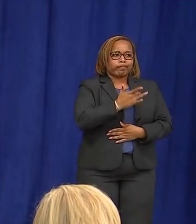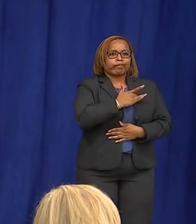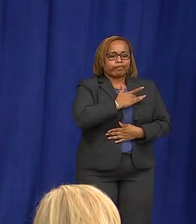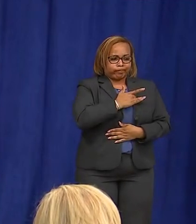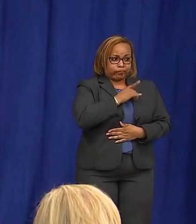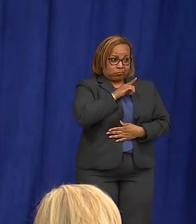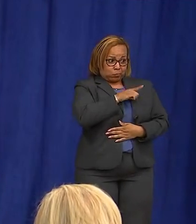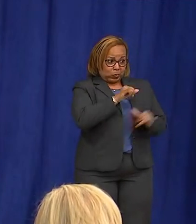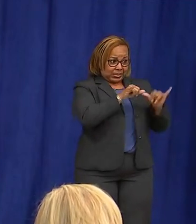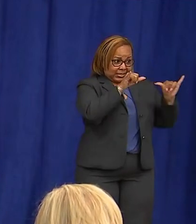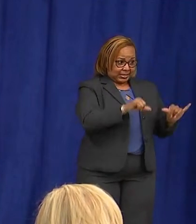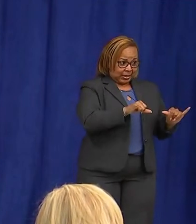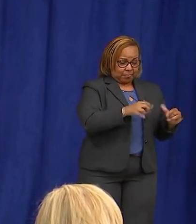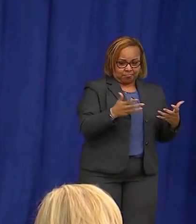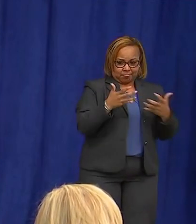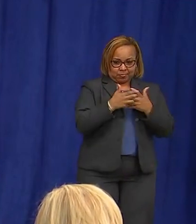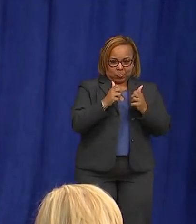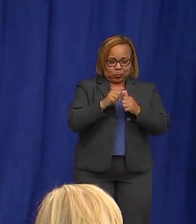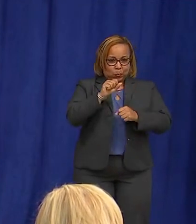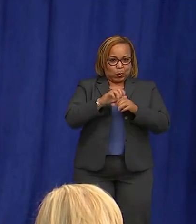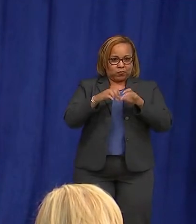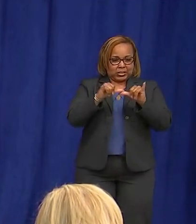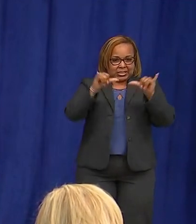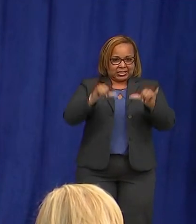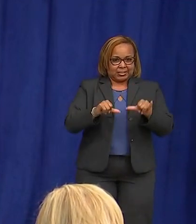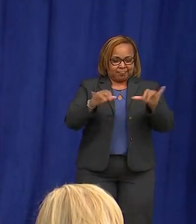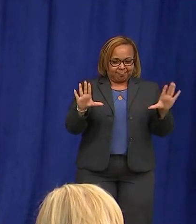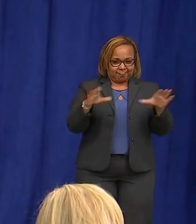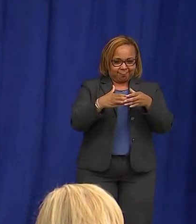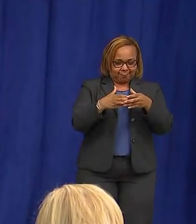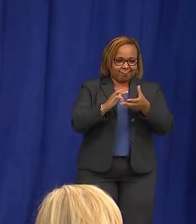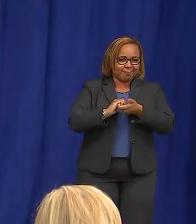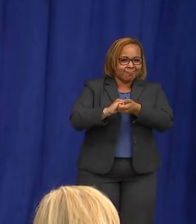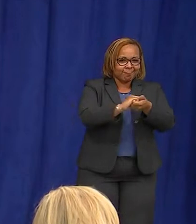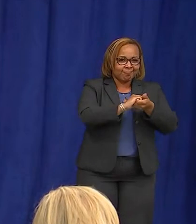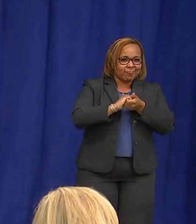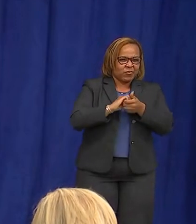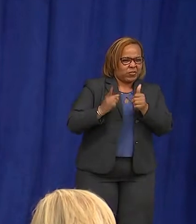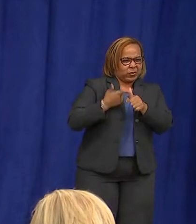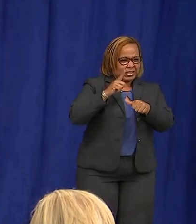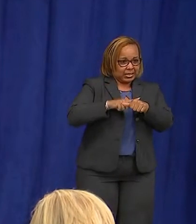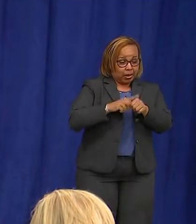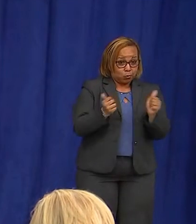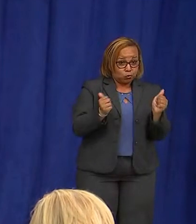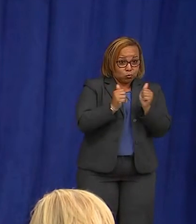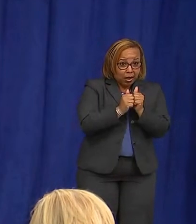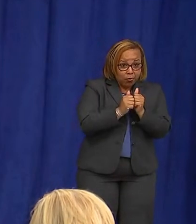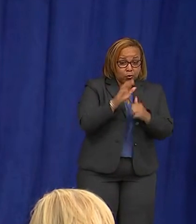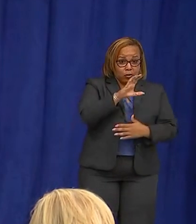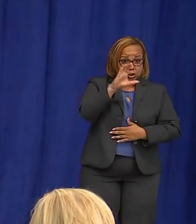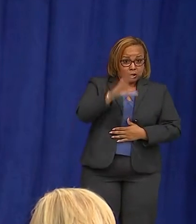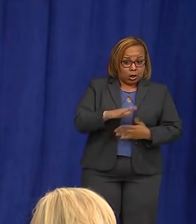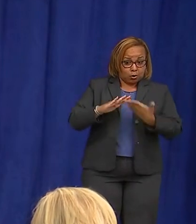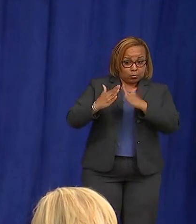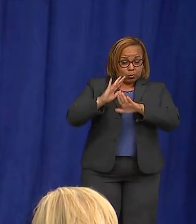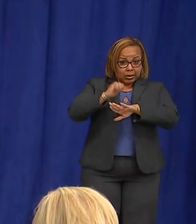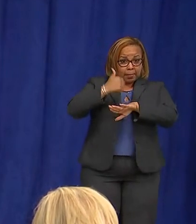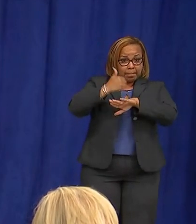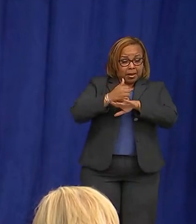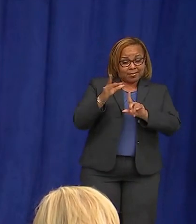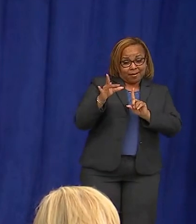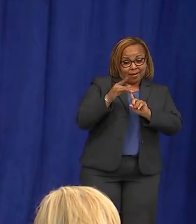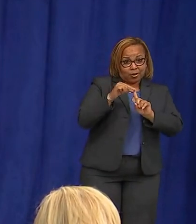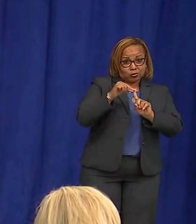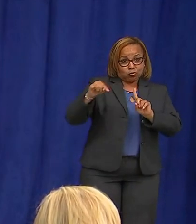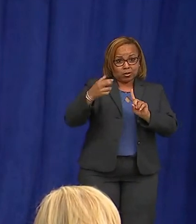the public health system with the public workforce system for the first time in recent memory. Together, the Chicago Community-Based Contact